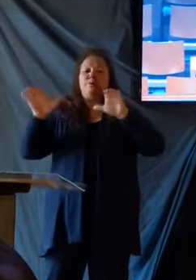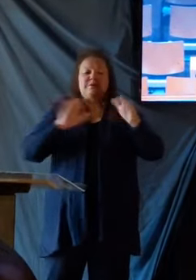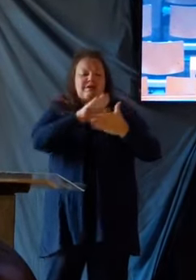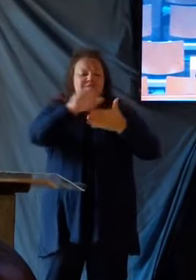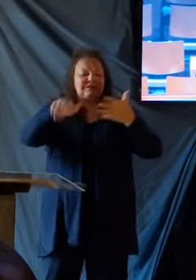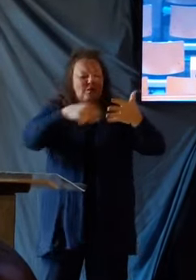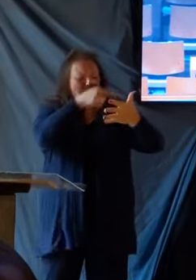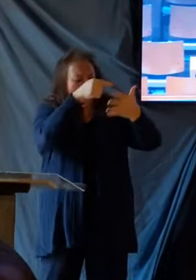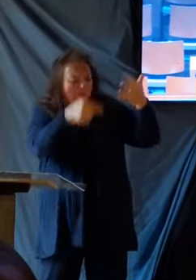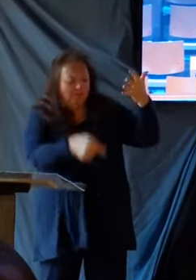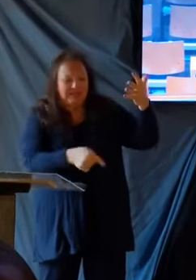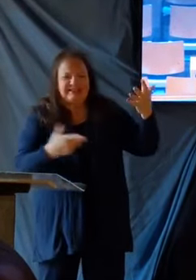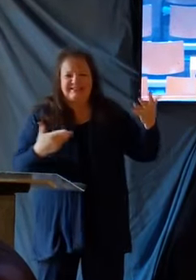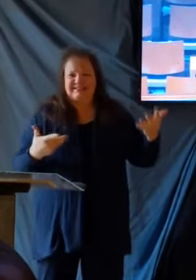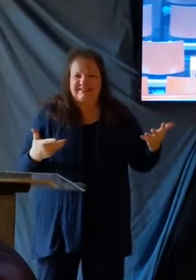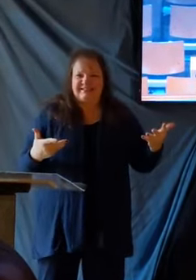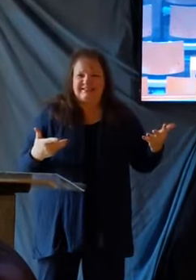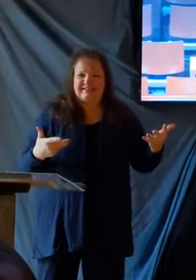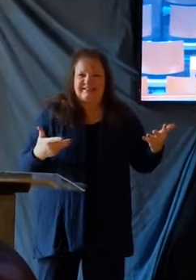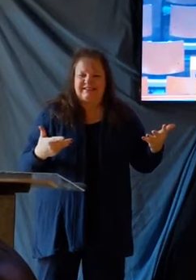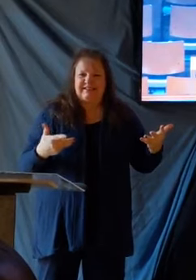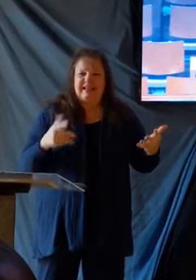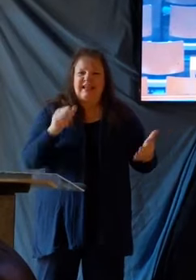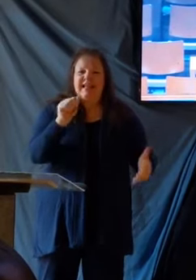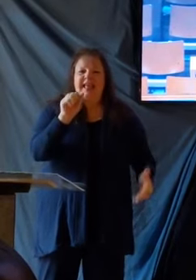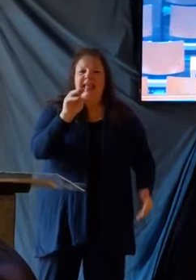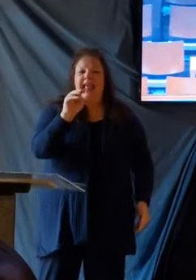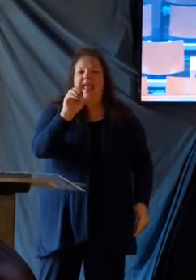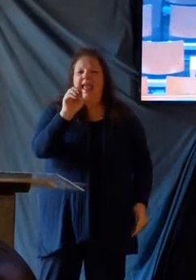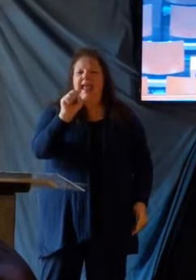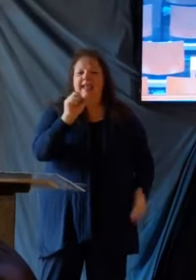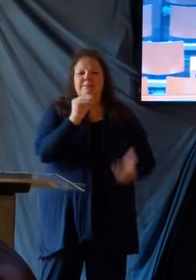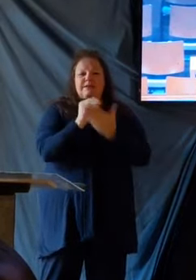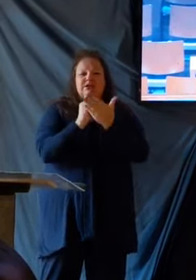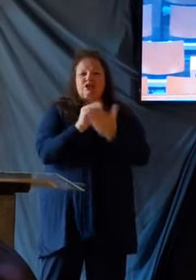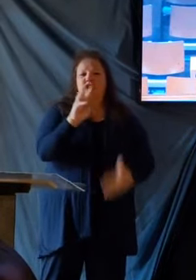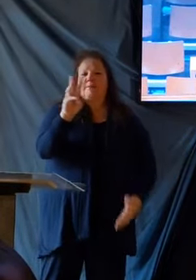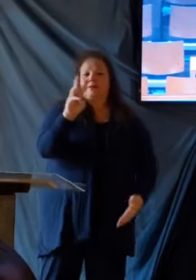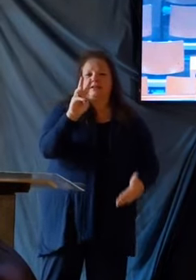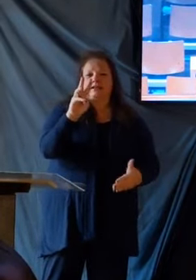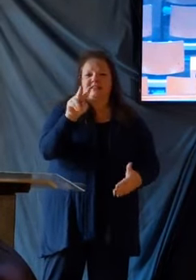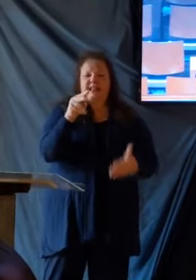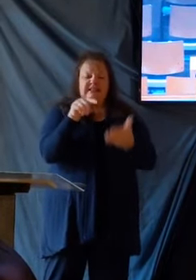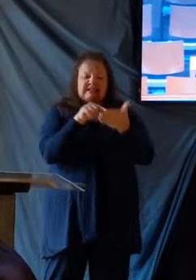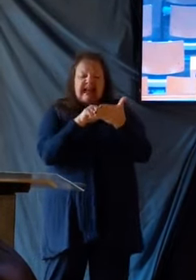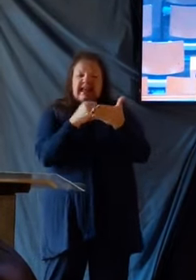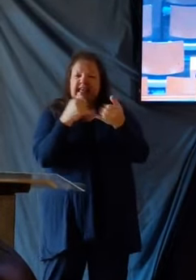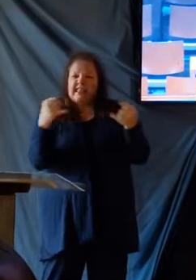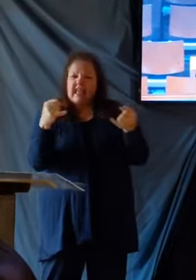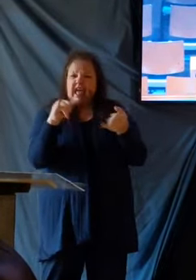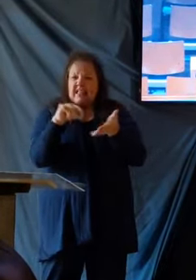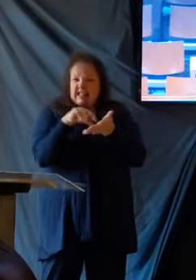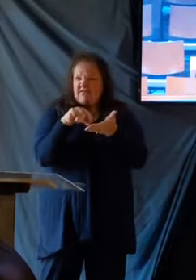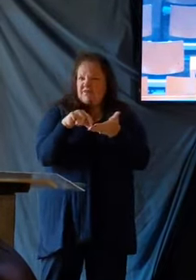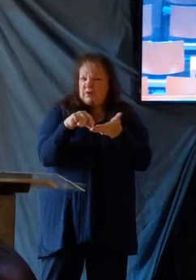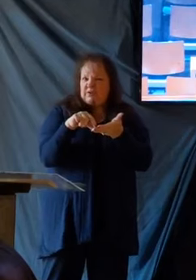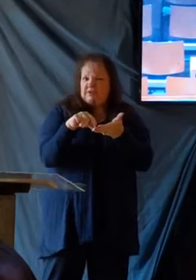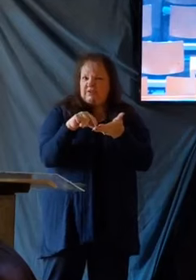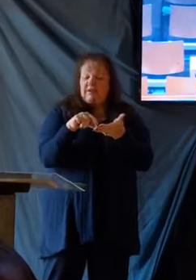all these. In Amos chapter 6, the second line in that verse,